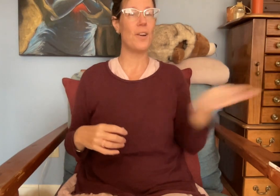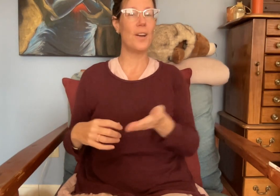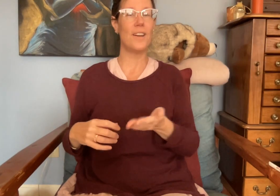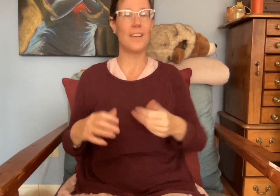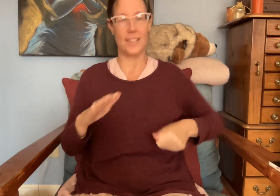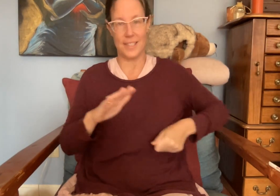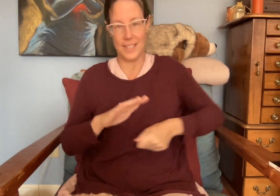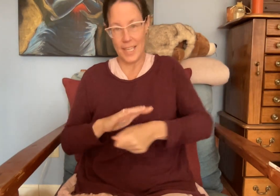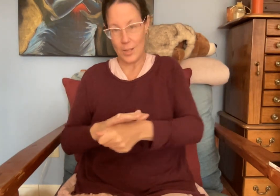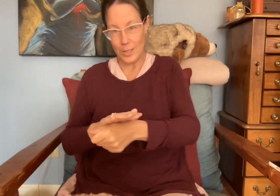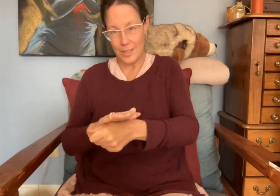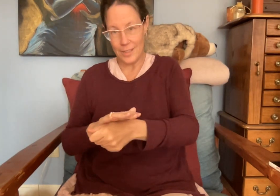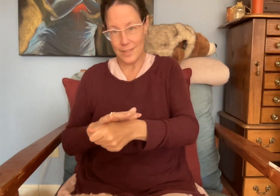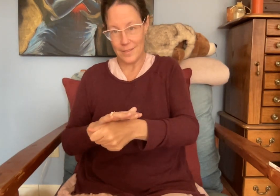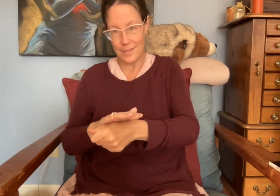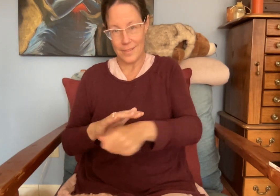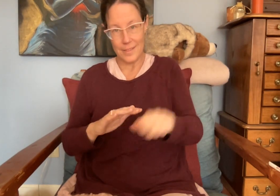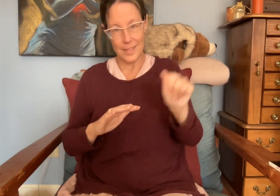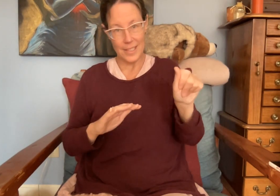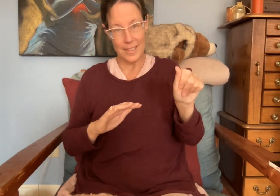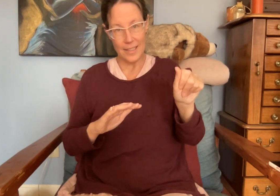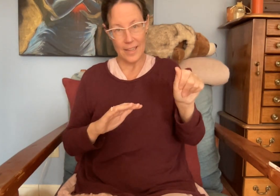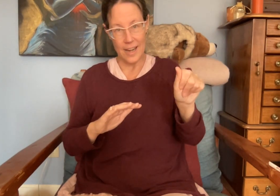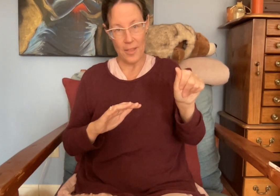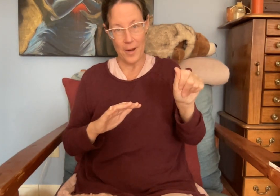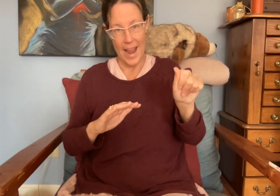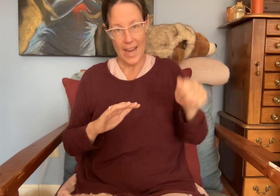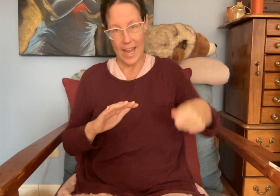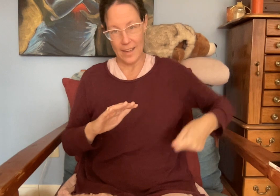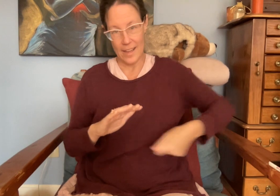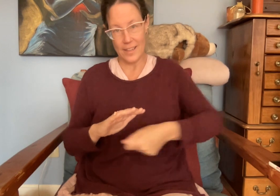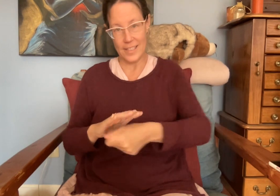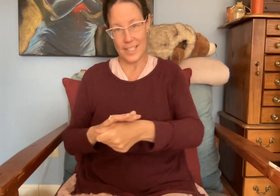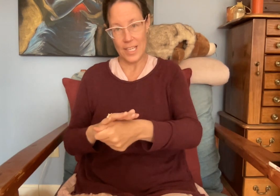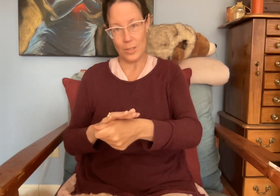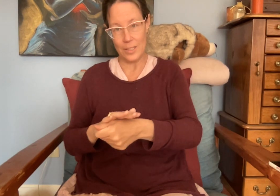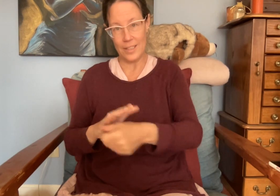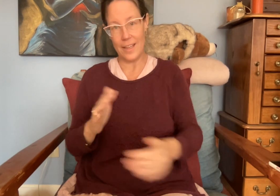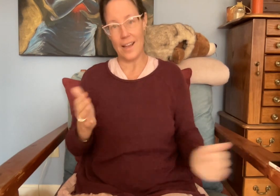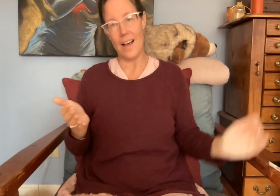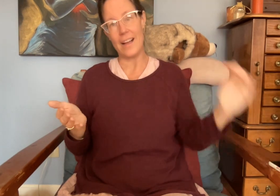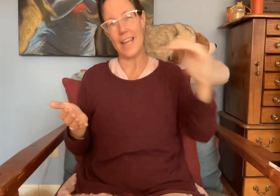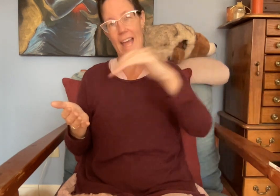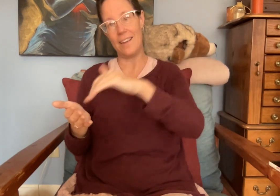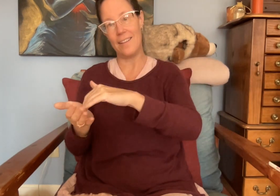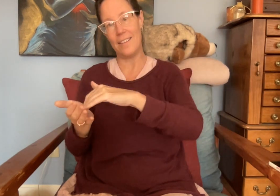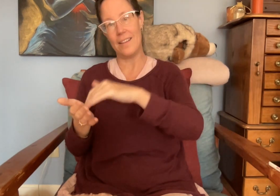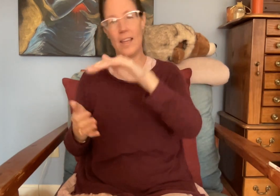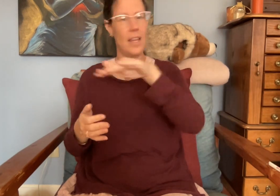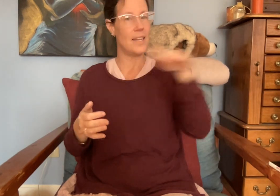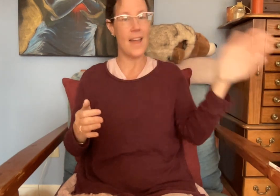Never concealed. This is another A hand. Concealed again.